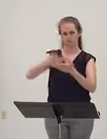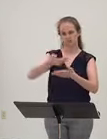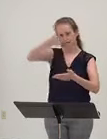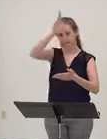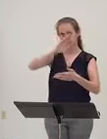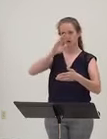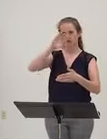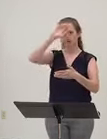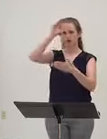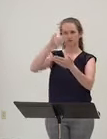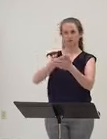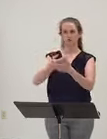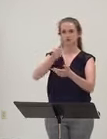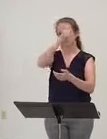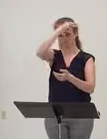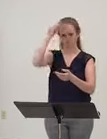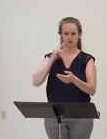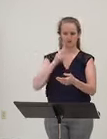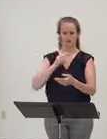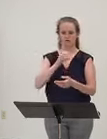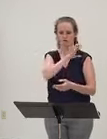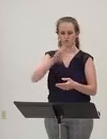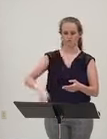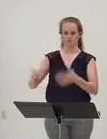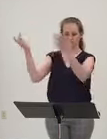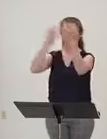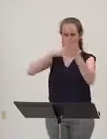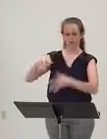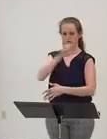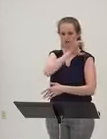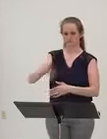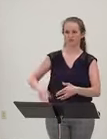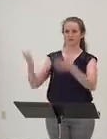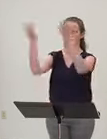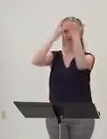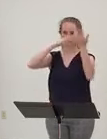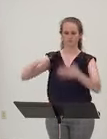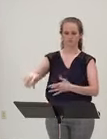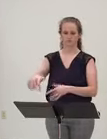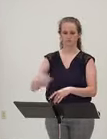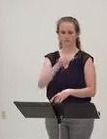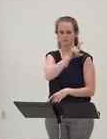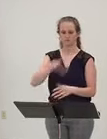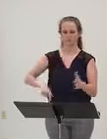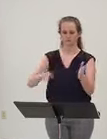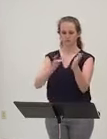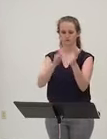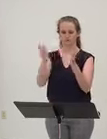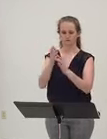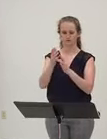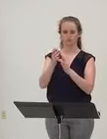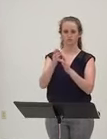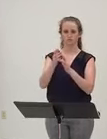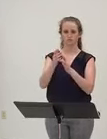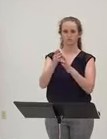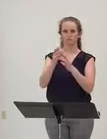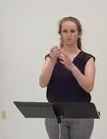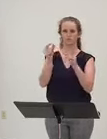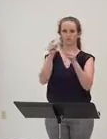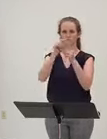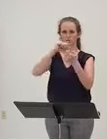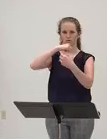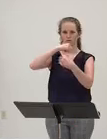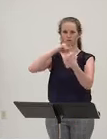God and Son of Mary. Christ, have mercy. Christ, have mercy. Lord Jesus, you are Word